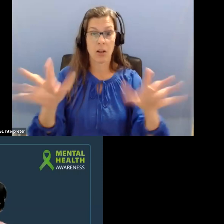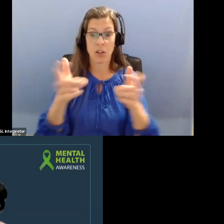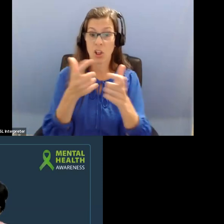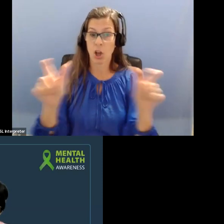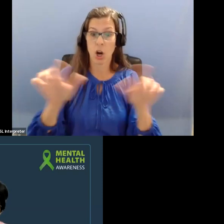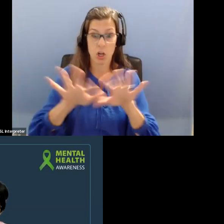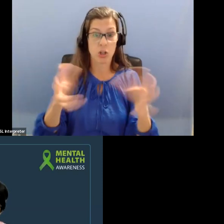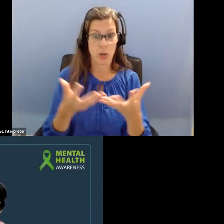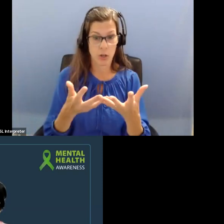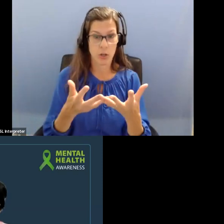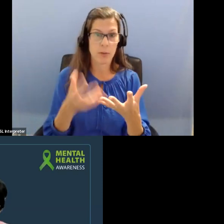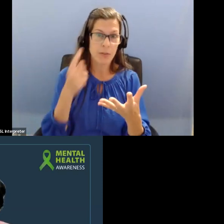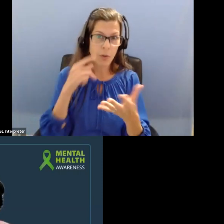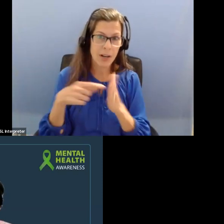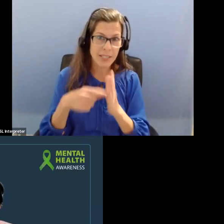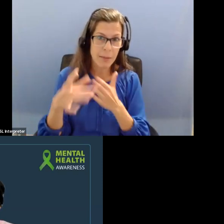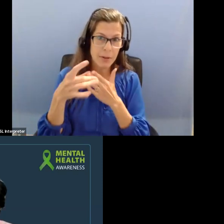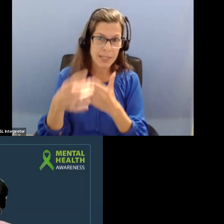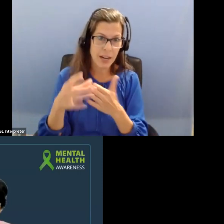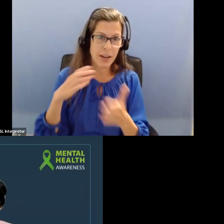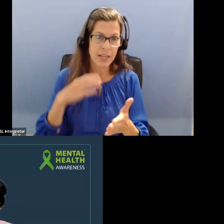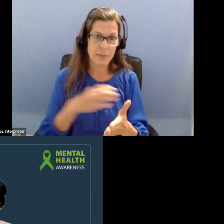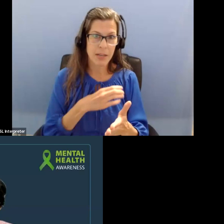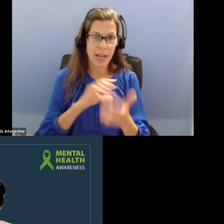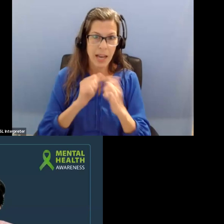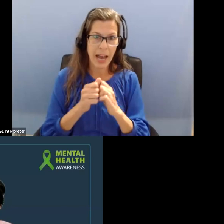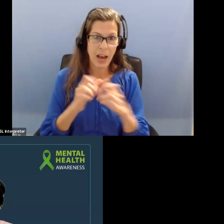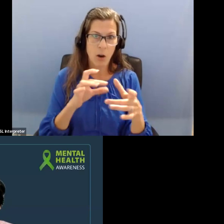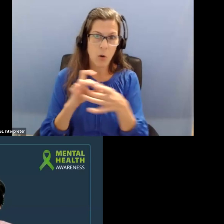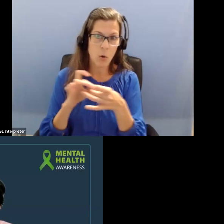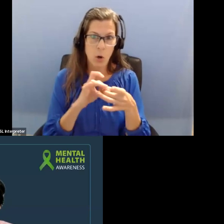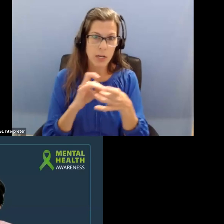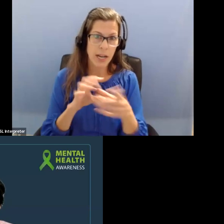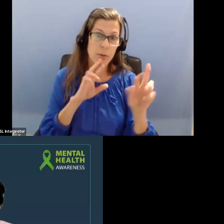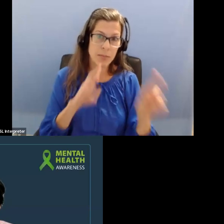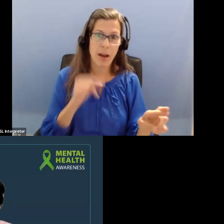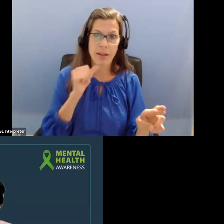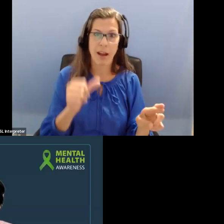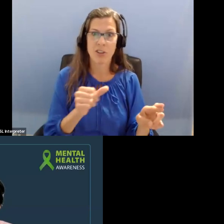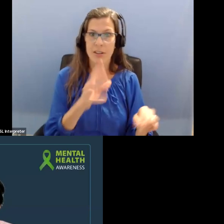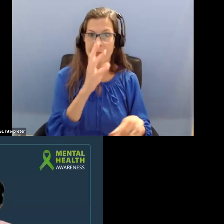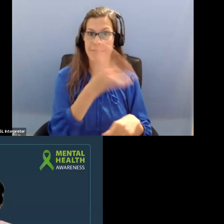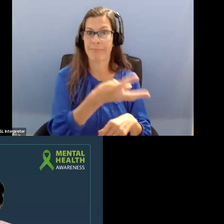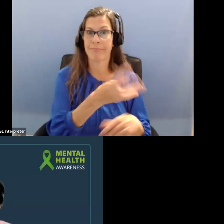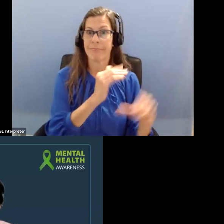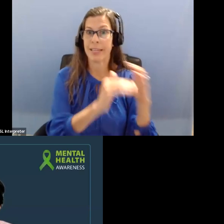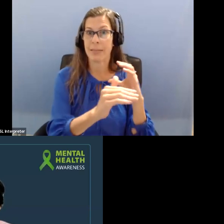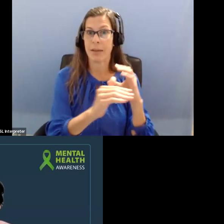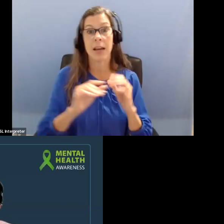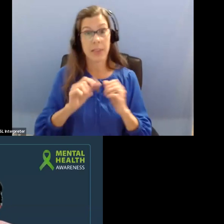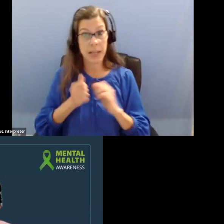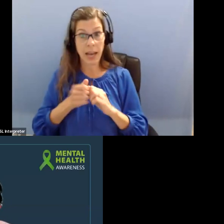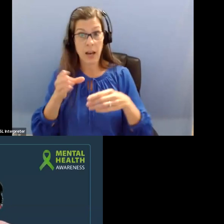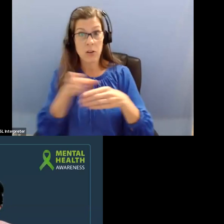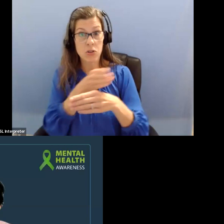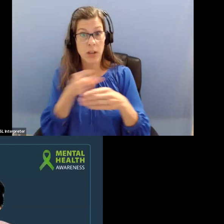are how we coordinate response so that it's not just hanging there, and also how we coordinate how we share this information with